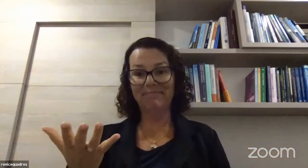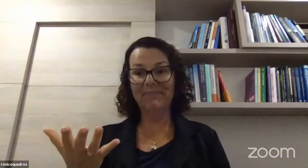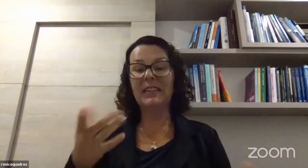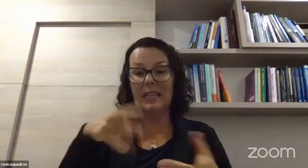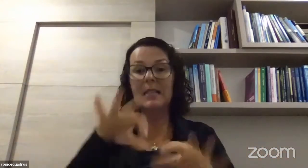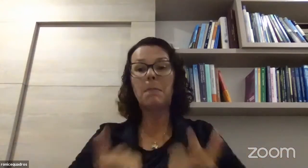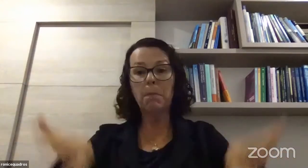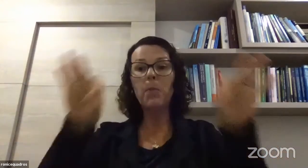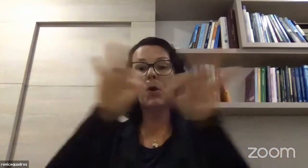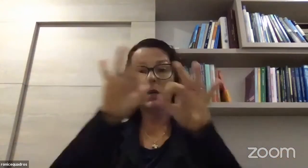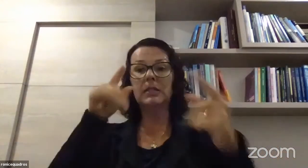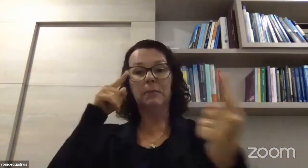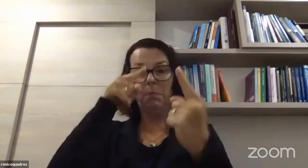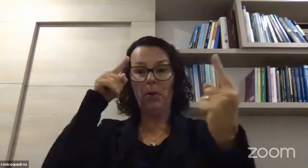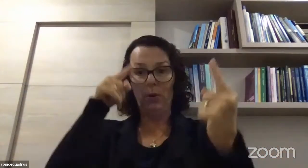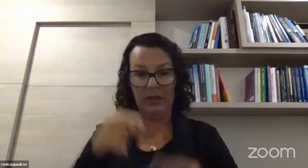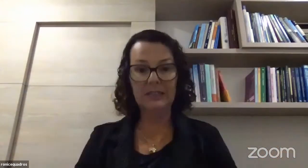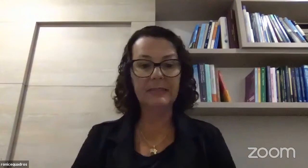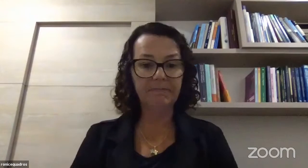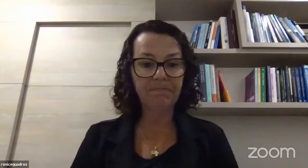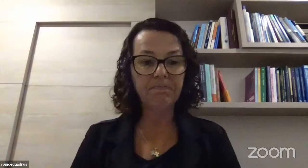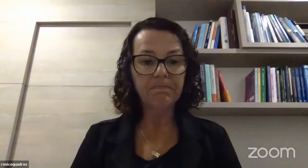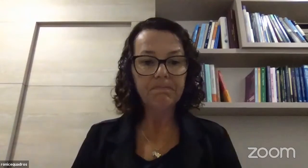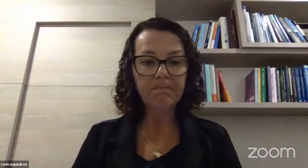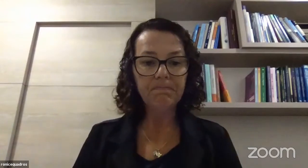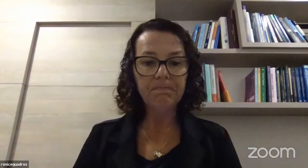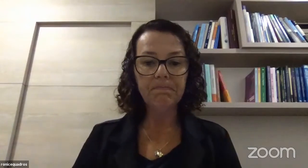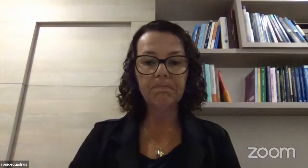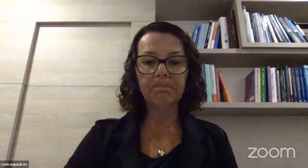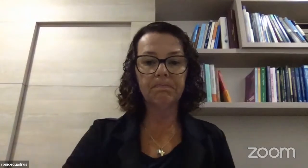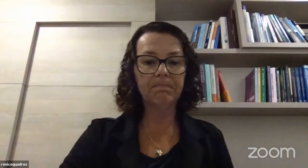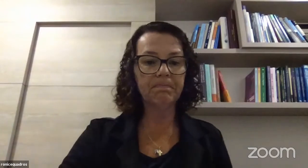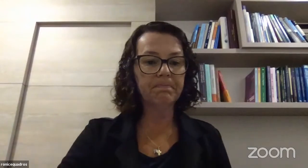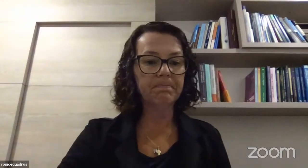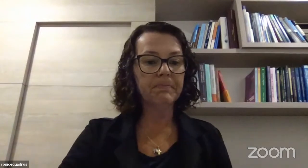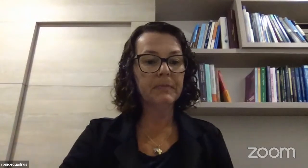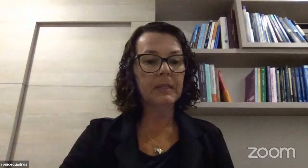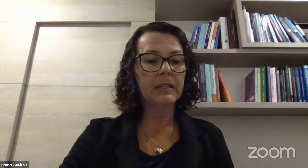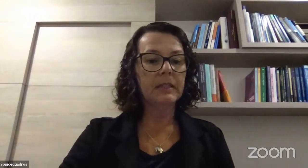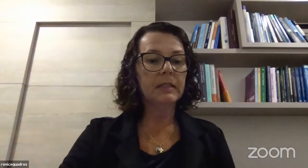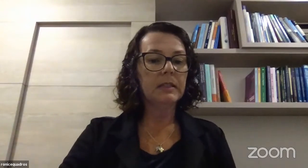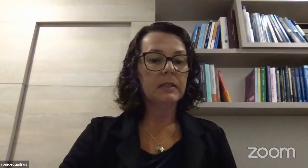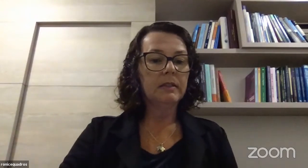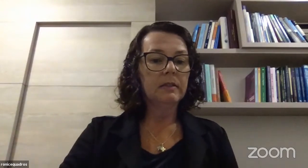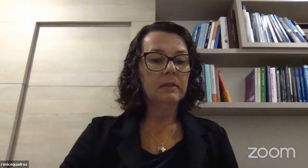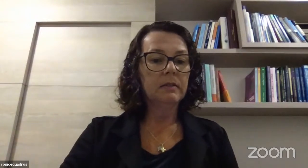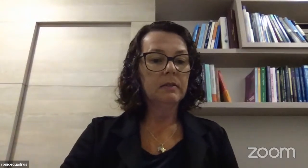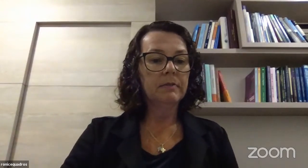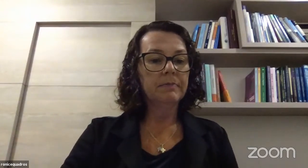We must keep that in mind. It's a very important point.